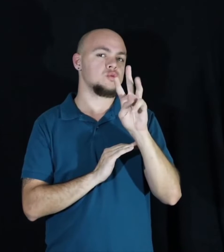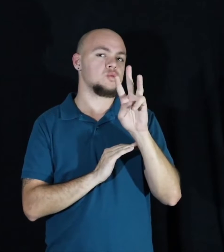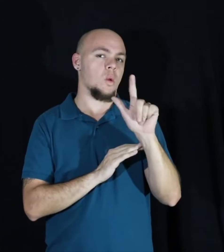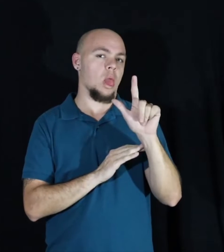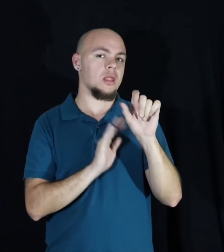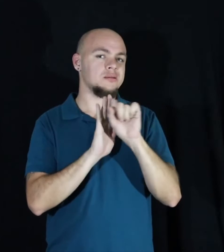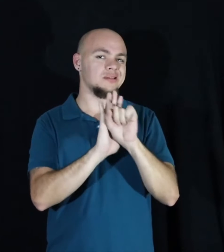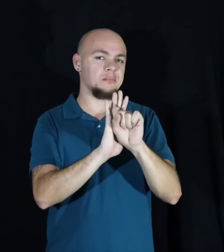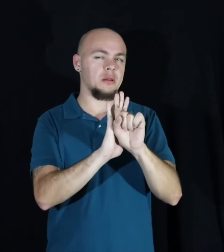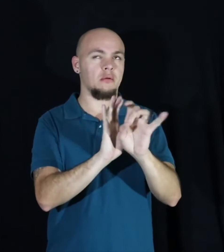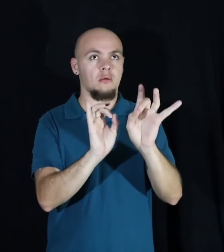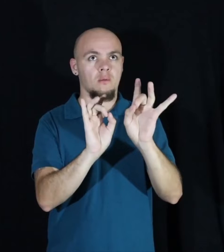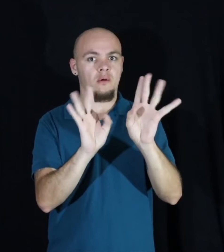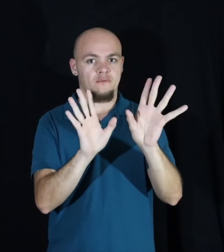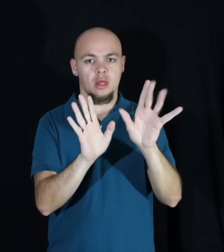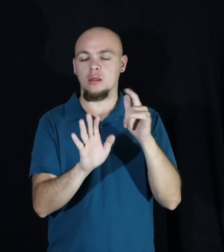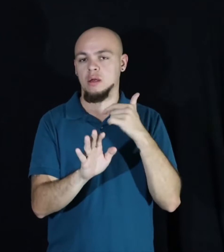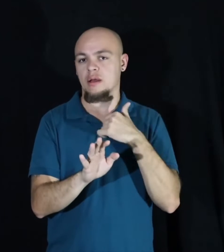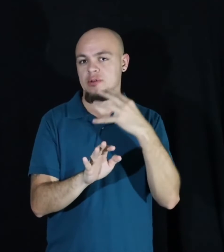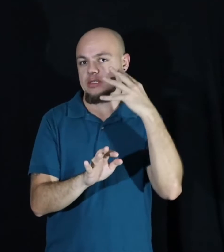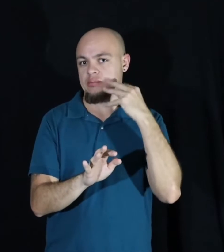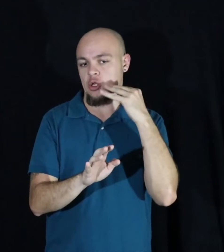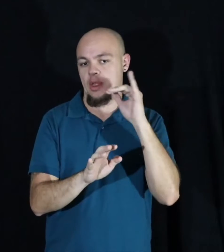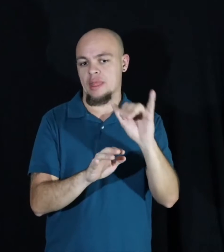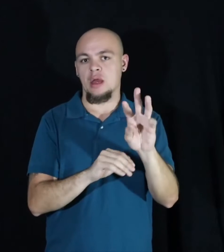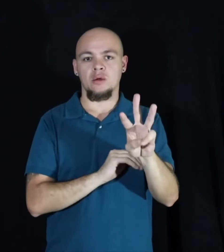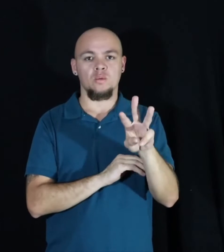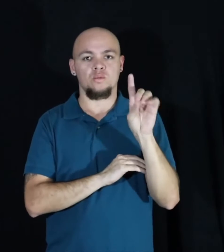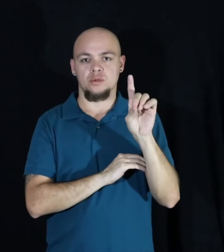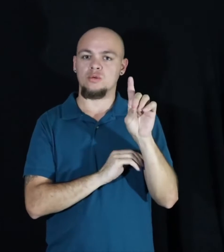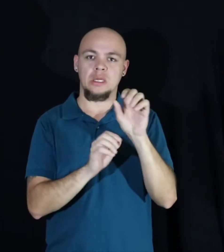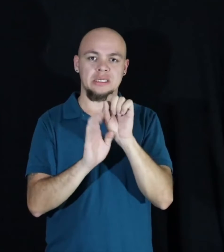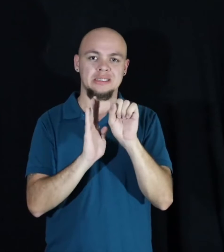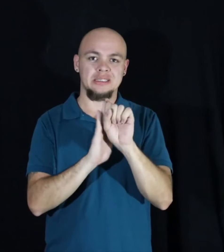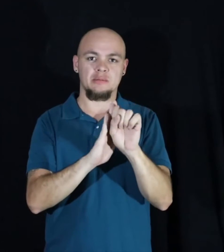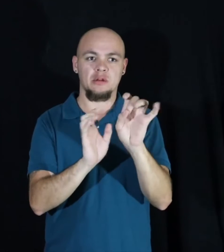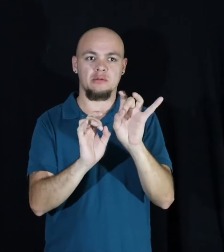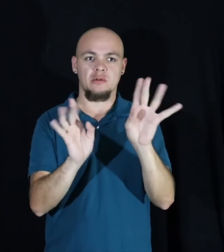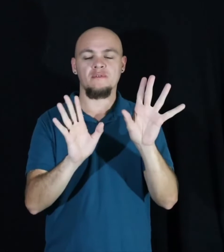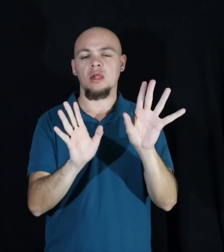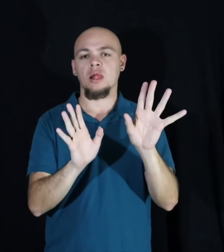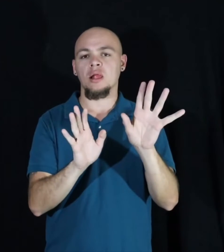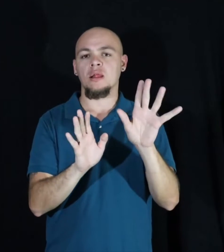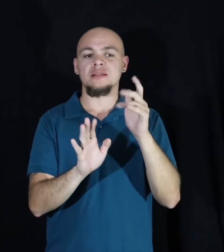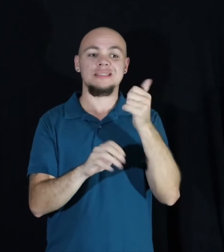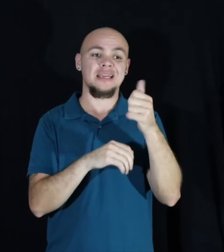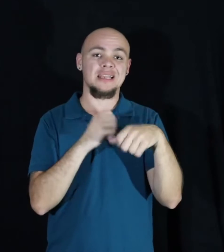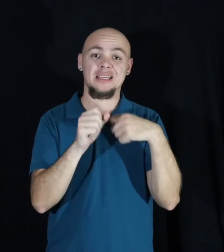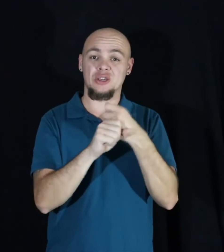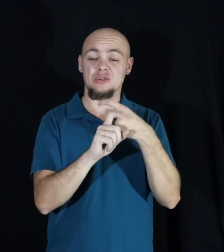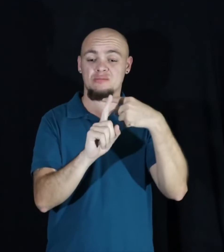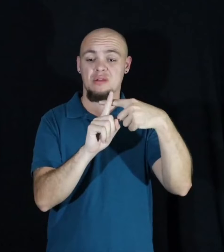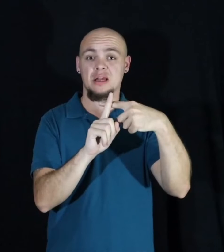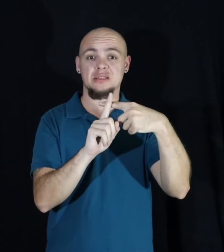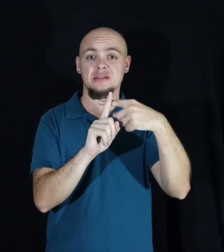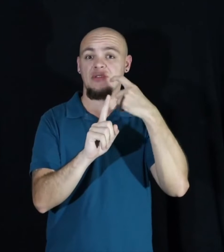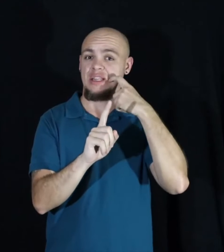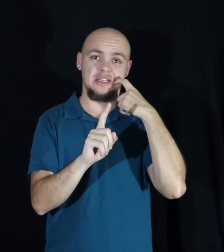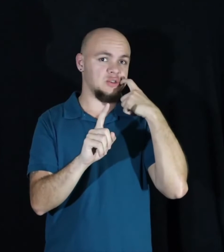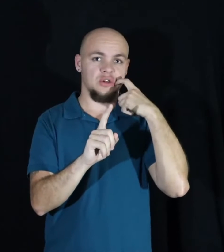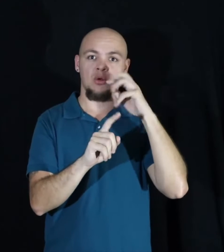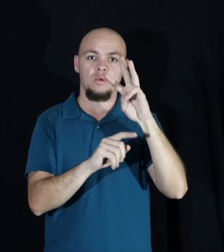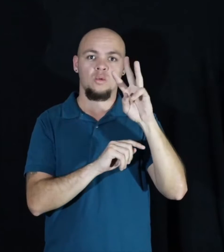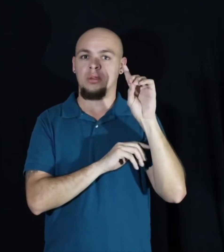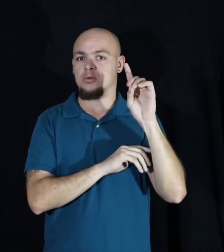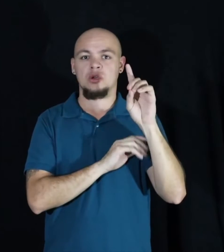awful. I've gone through it a lot of times throughout my over a decade of addiction, and there were days where I